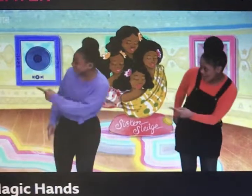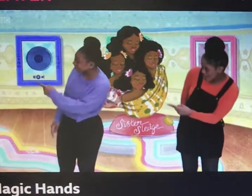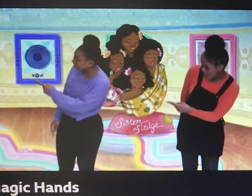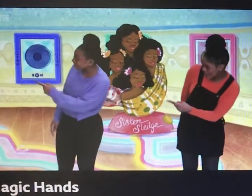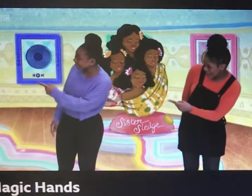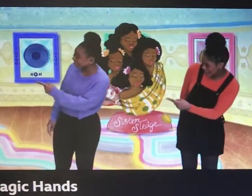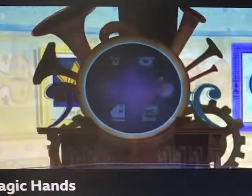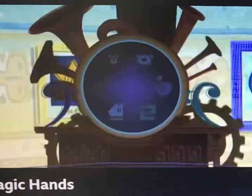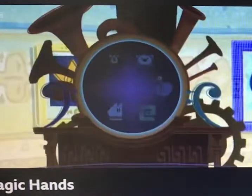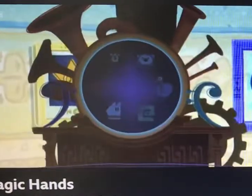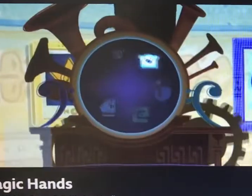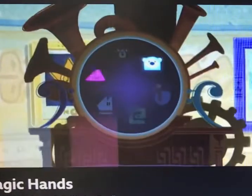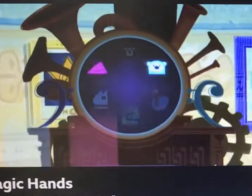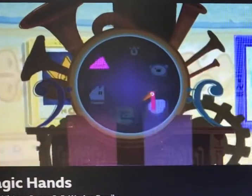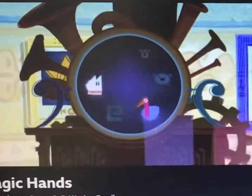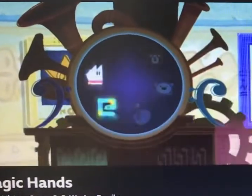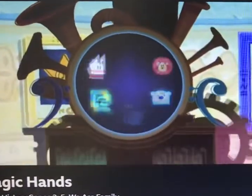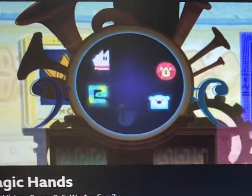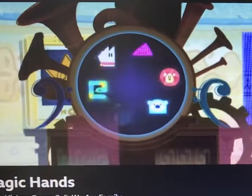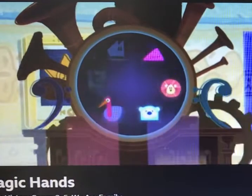Three, two, one, go!